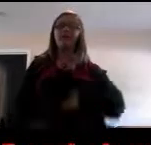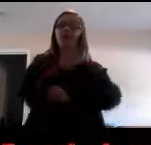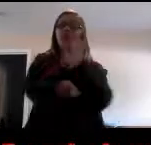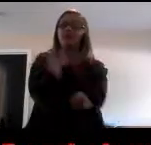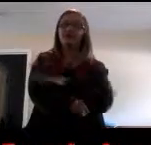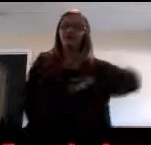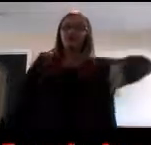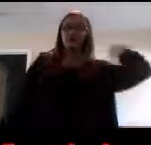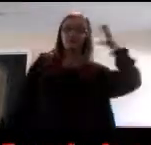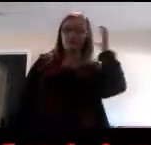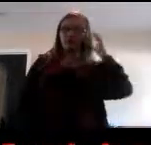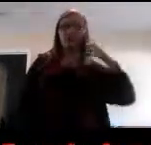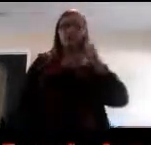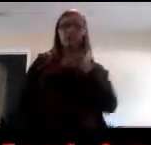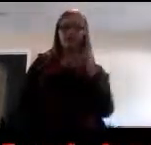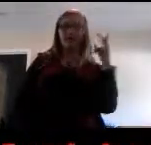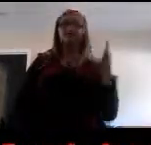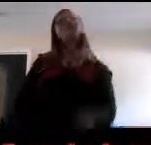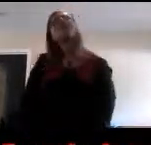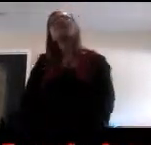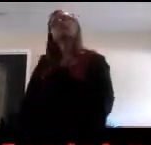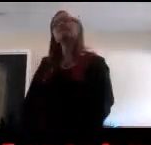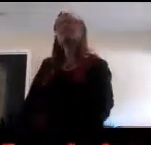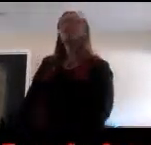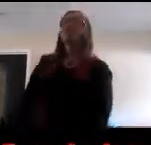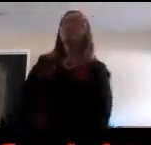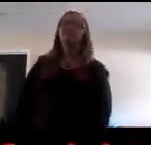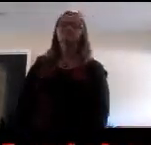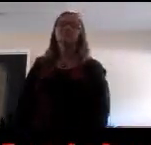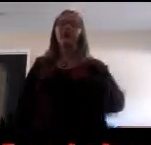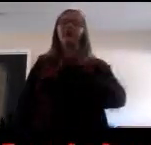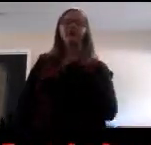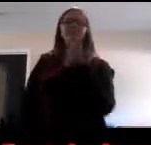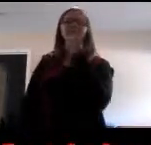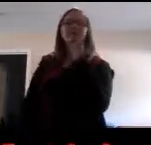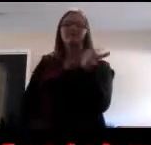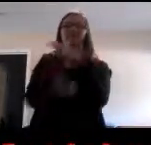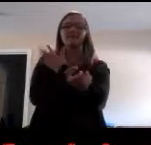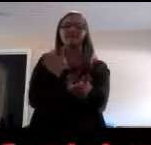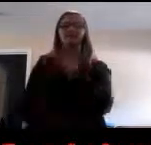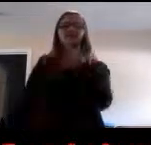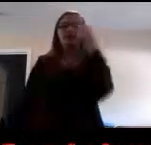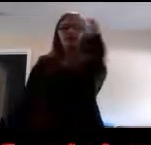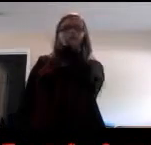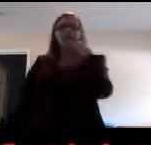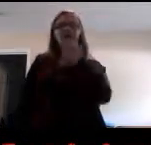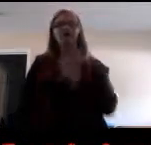The songs on the radio are okay, but my taste in music is your face